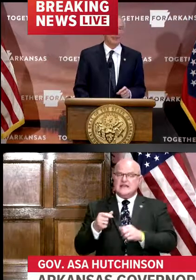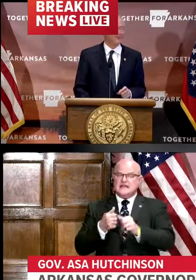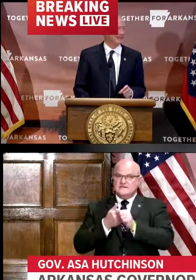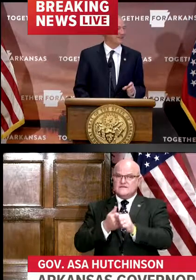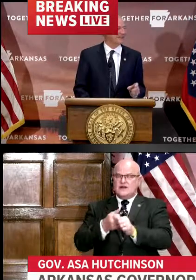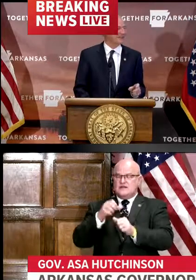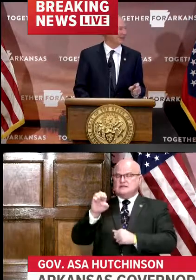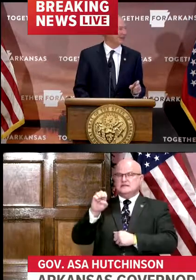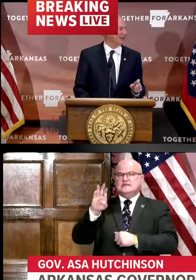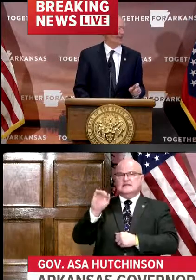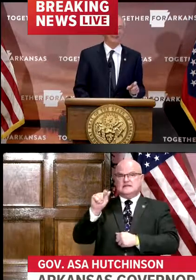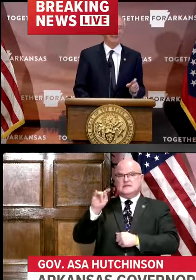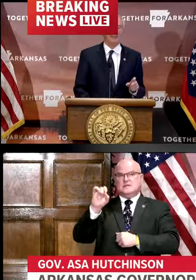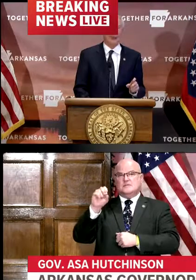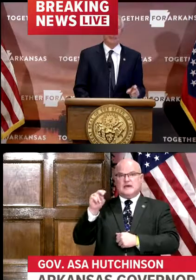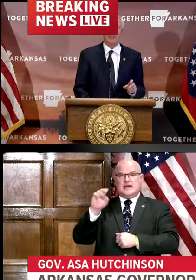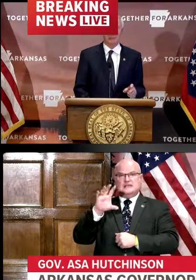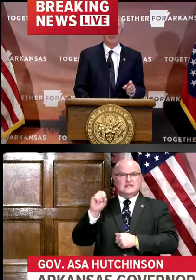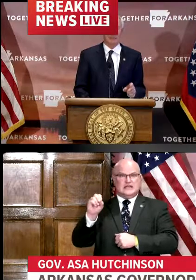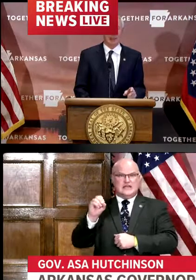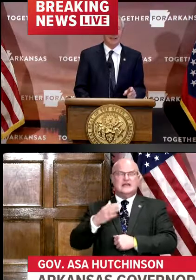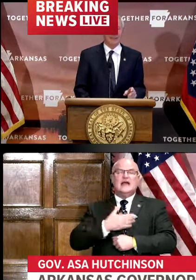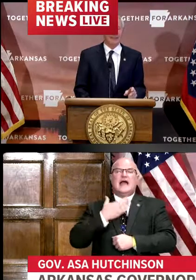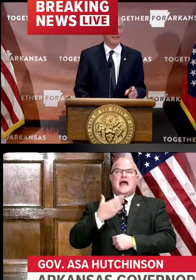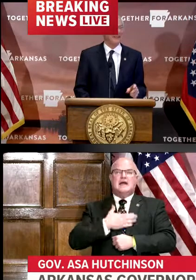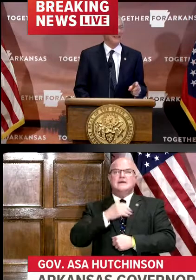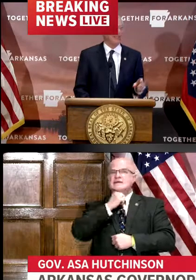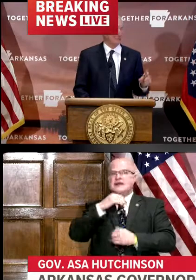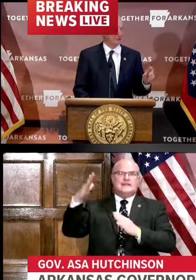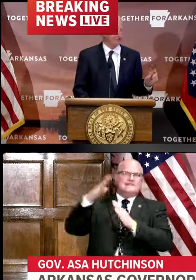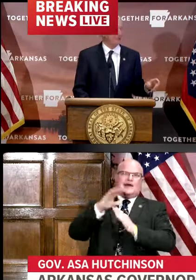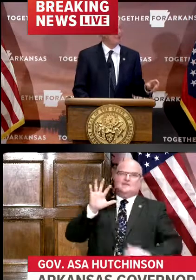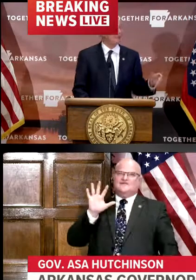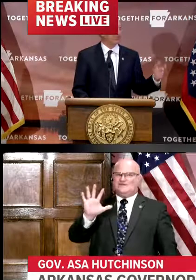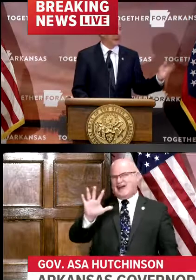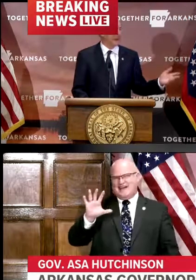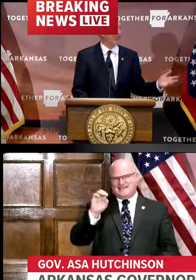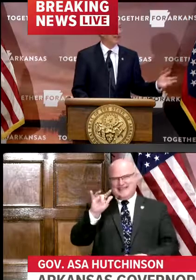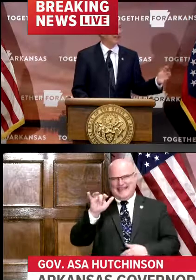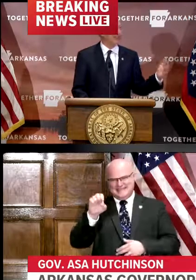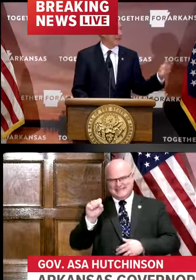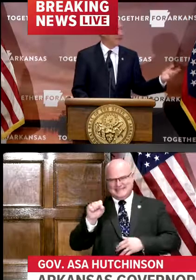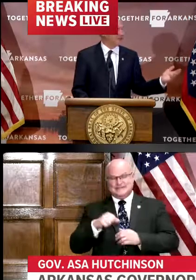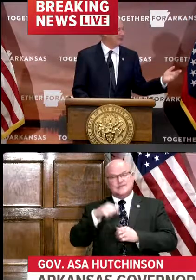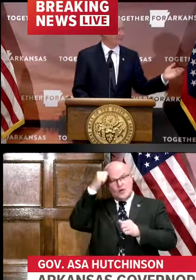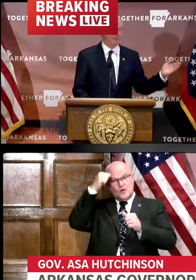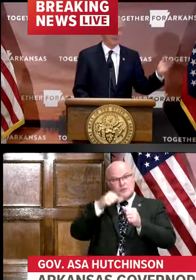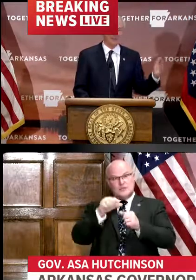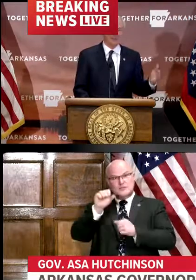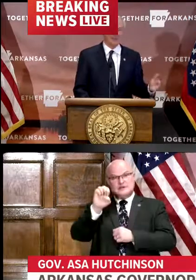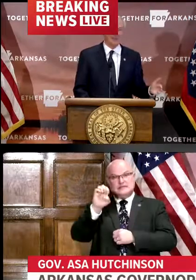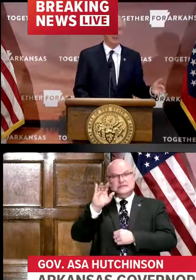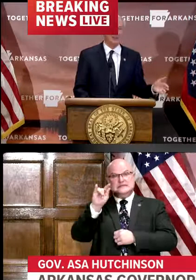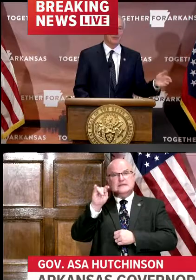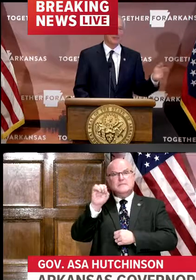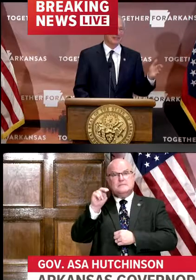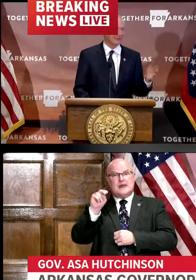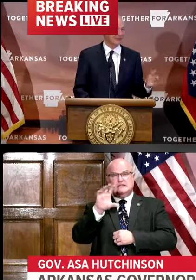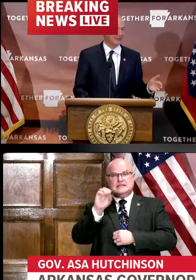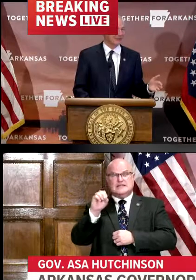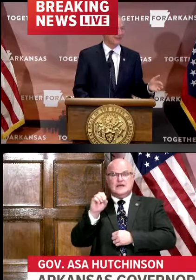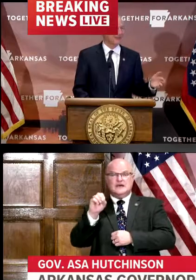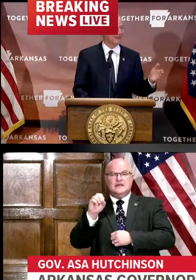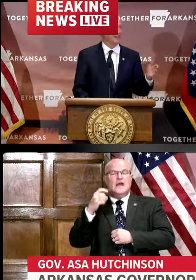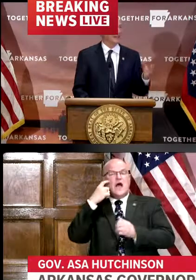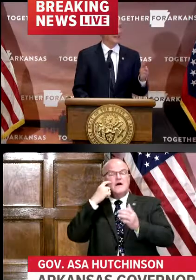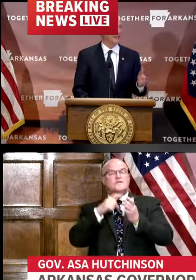Sebastian County, and they just said they're glad they're out of the top 5. And so if you'll remember, Sebastian County has been up there, and I started noticing that